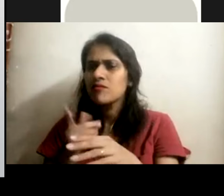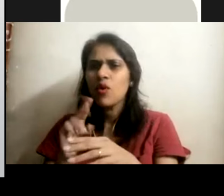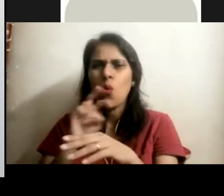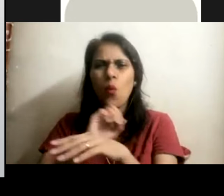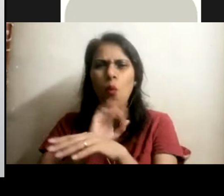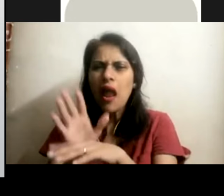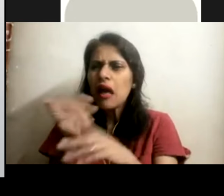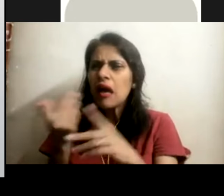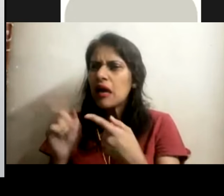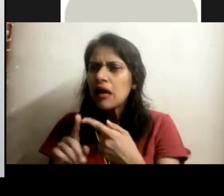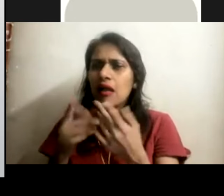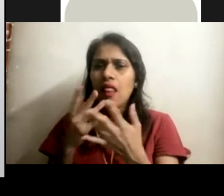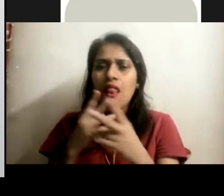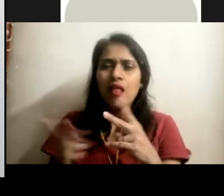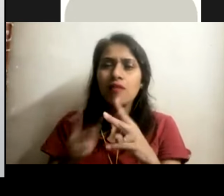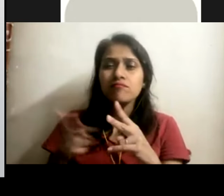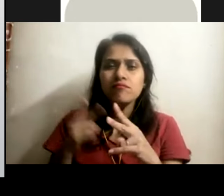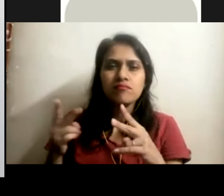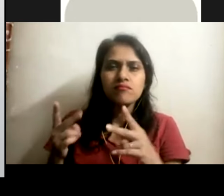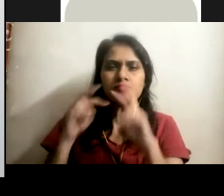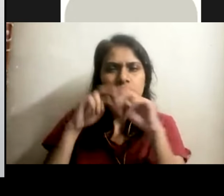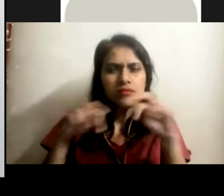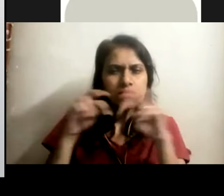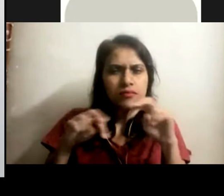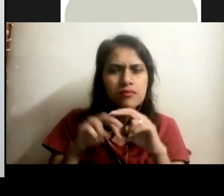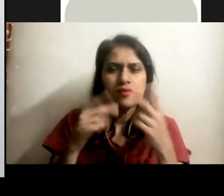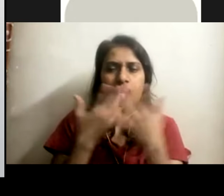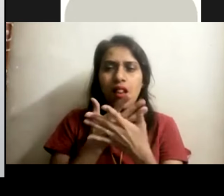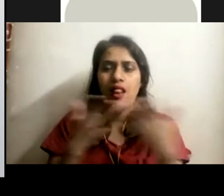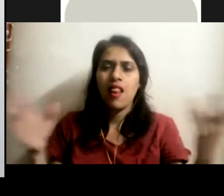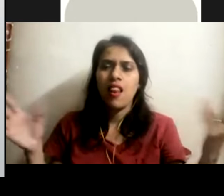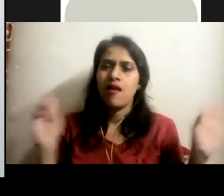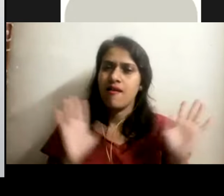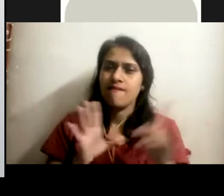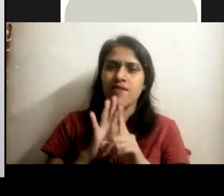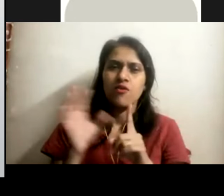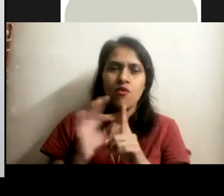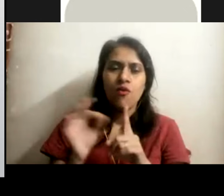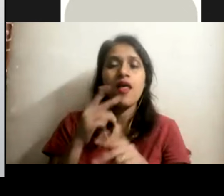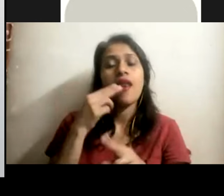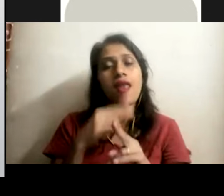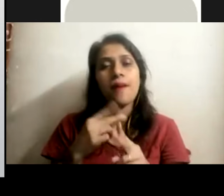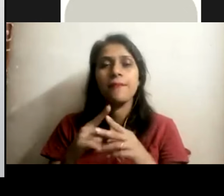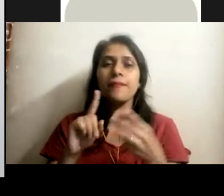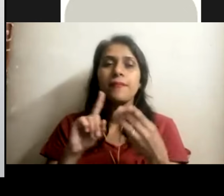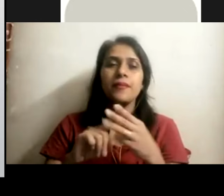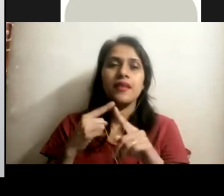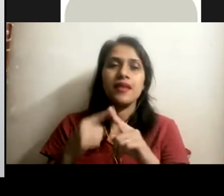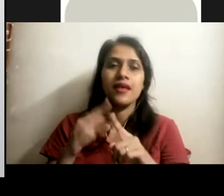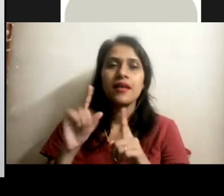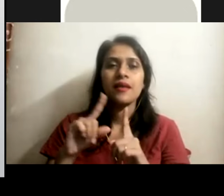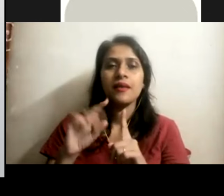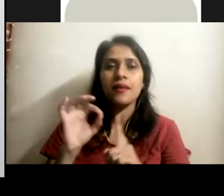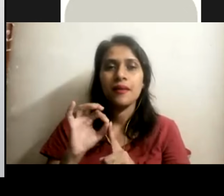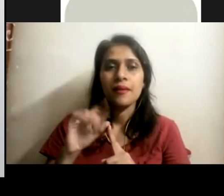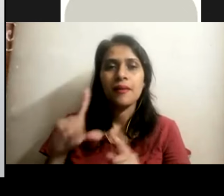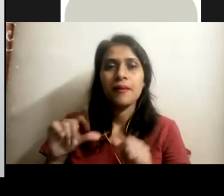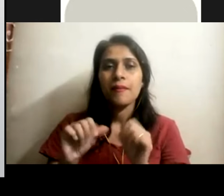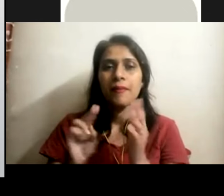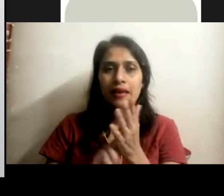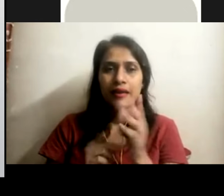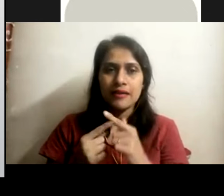and a lot of people were trying to figure out how and what its impacts are, and how does it grow, or how does it spread,